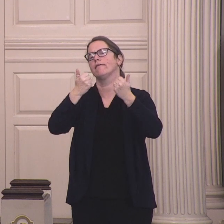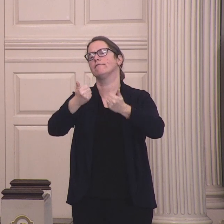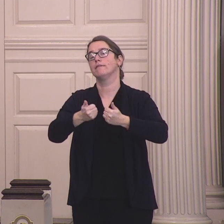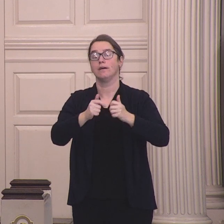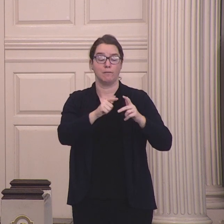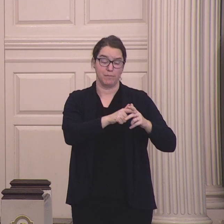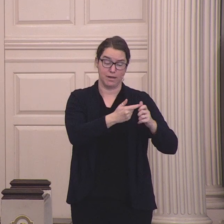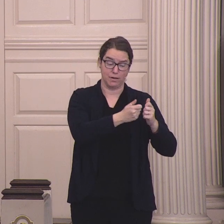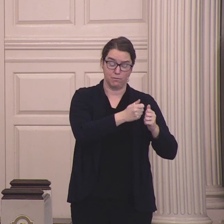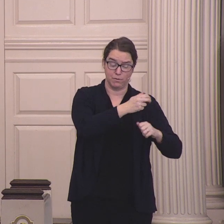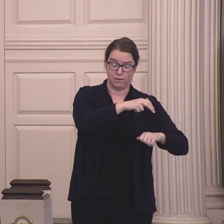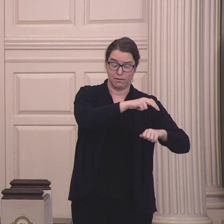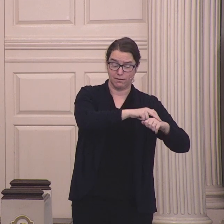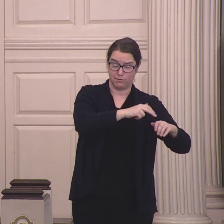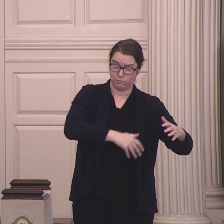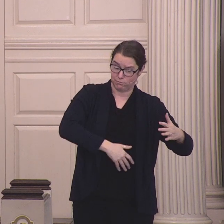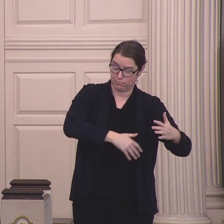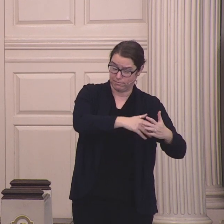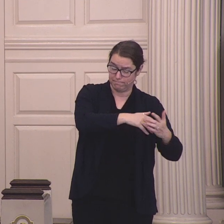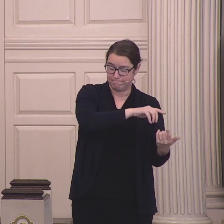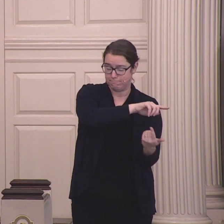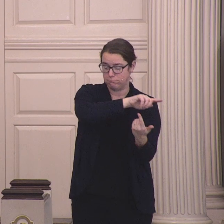to natural death.